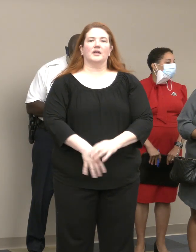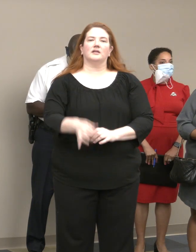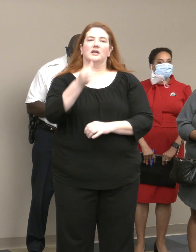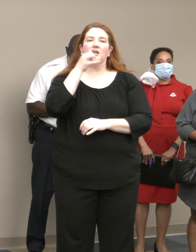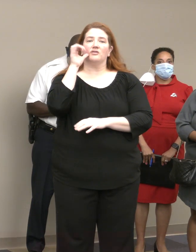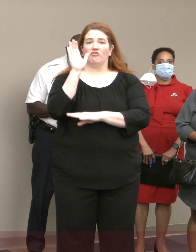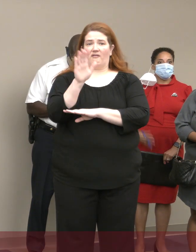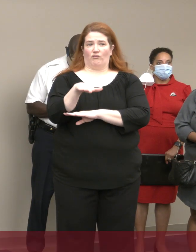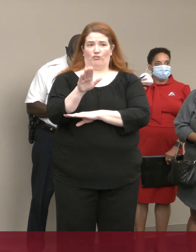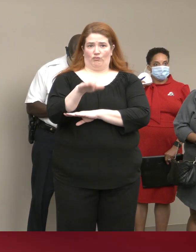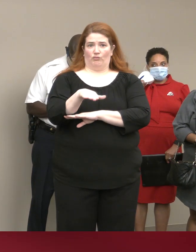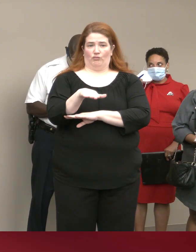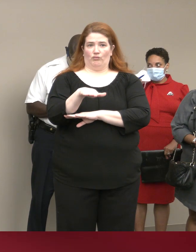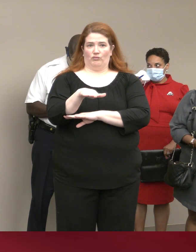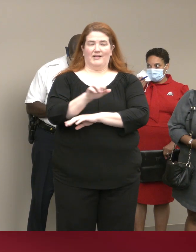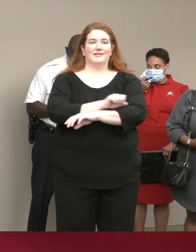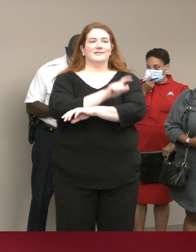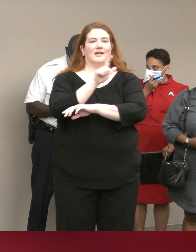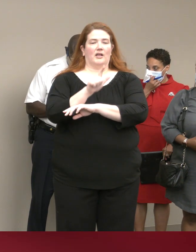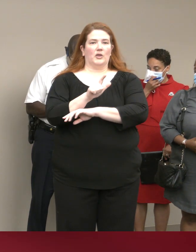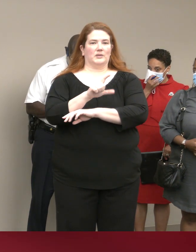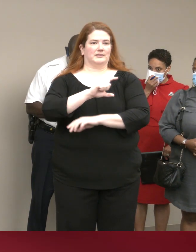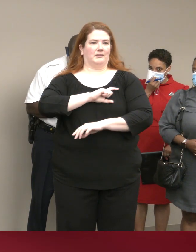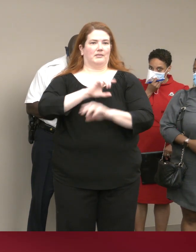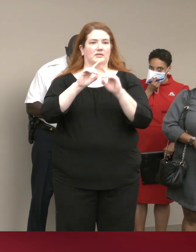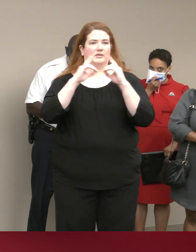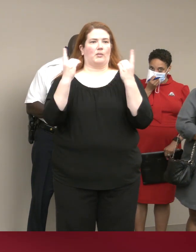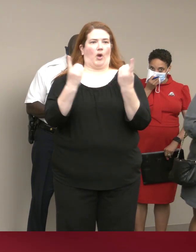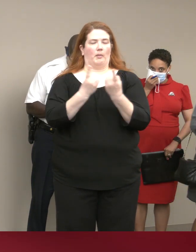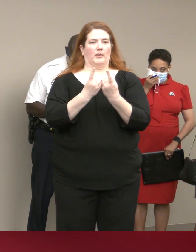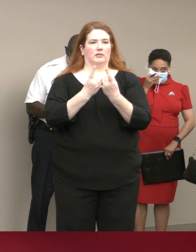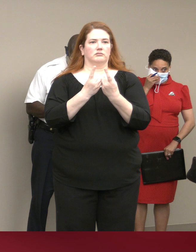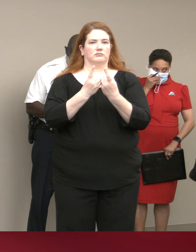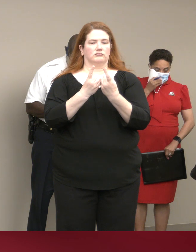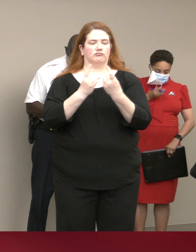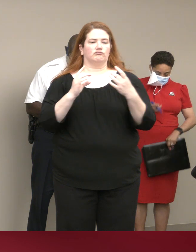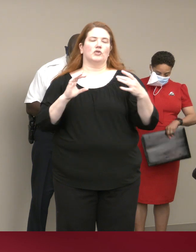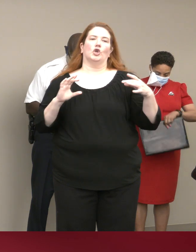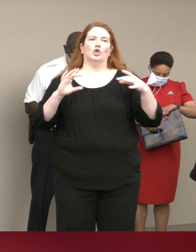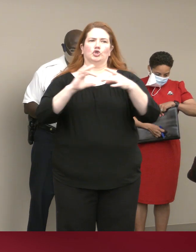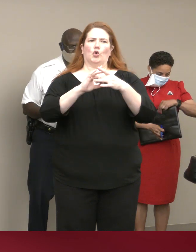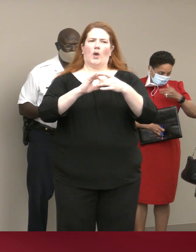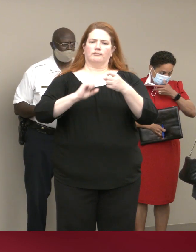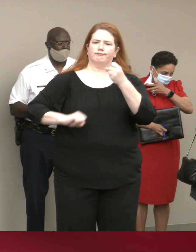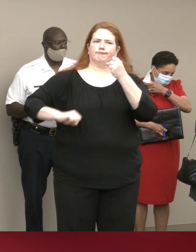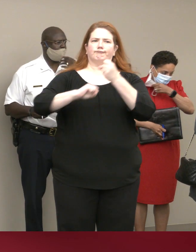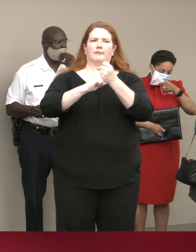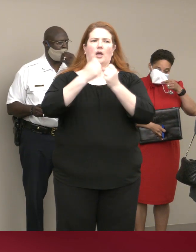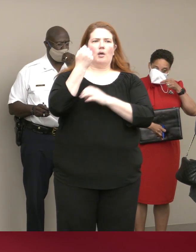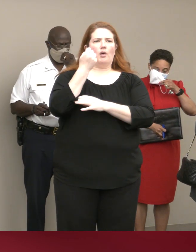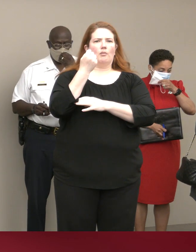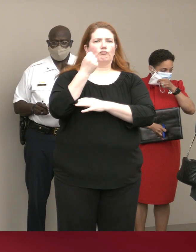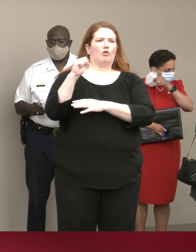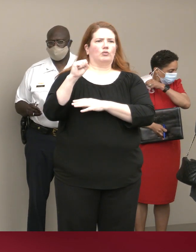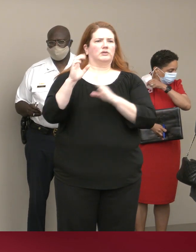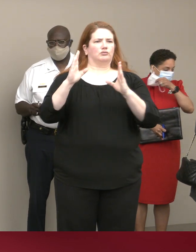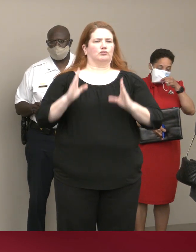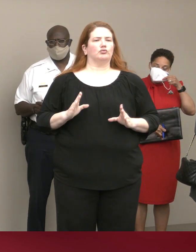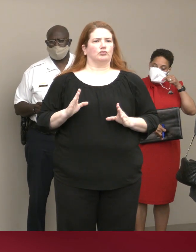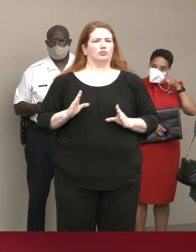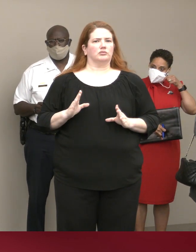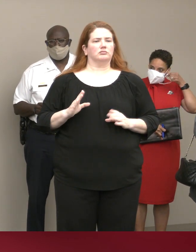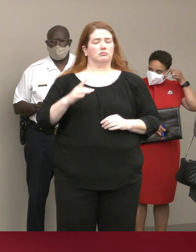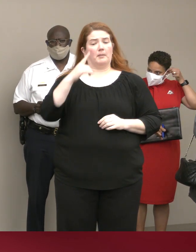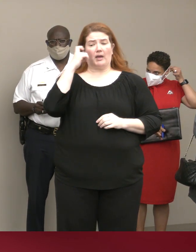Yesterday afternoon, the St. Louis Police Department joined in solidarity with protesters because